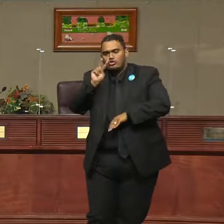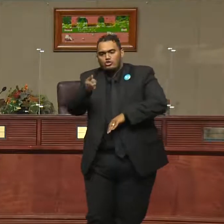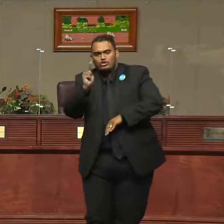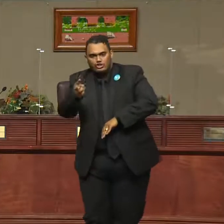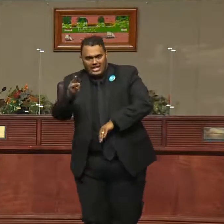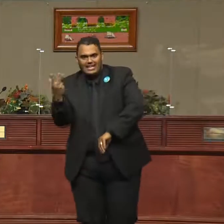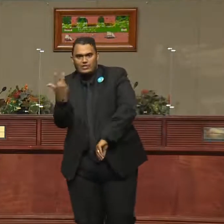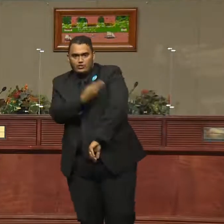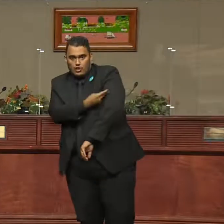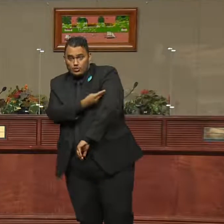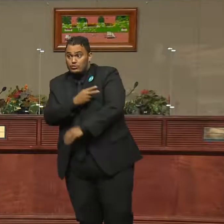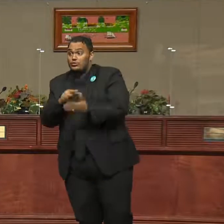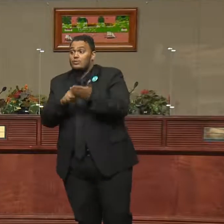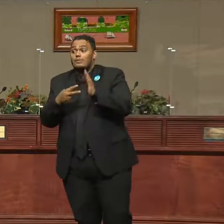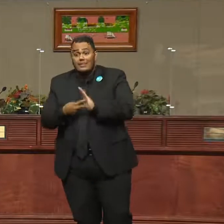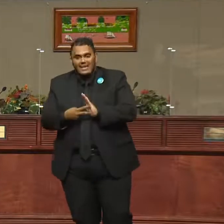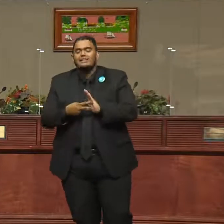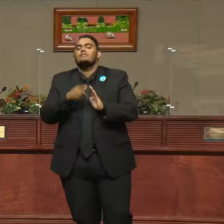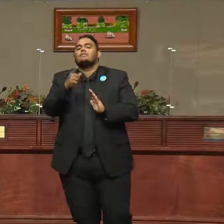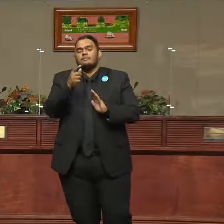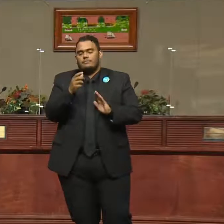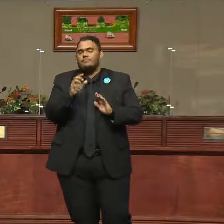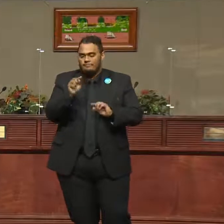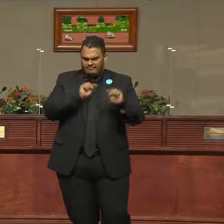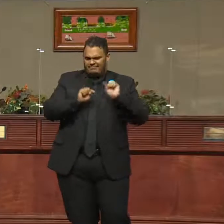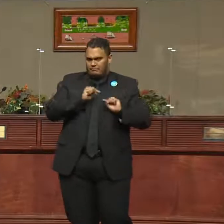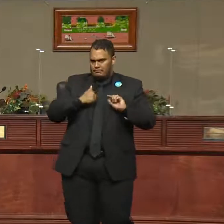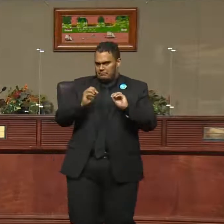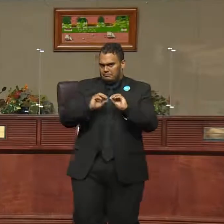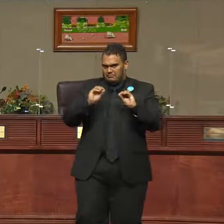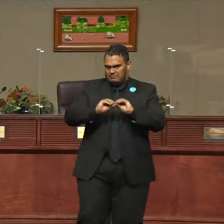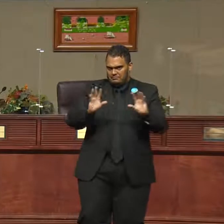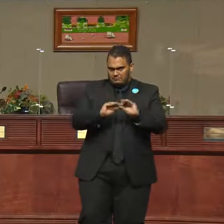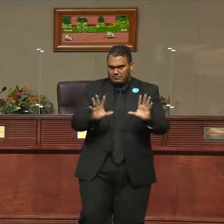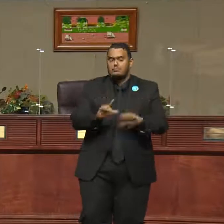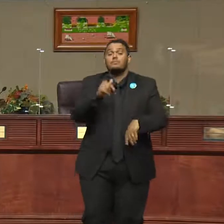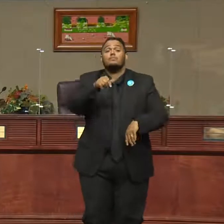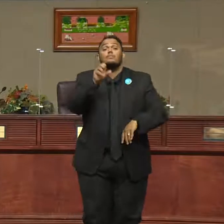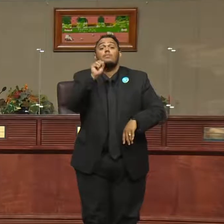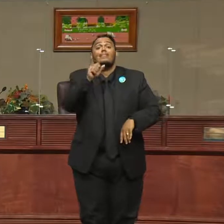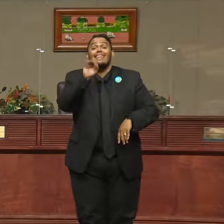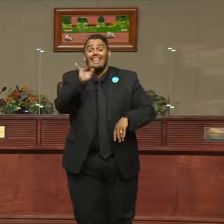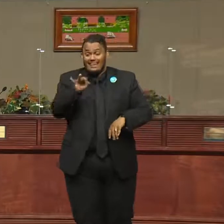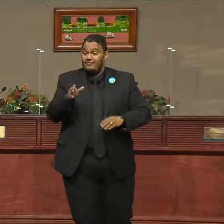fully immunized. With regard to vaccinations,